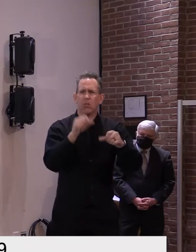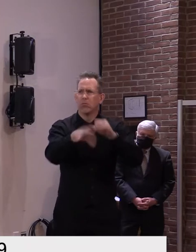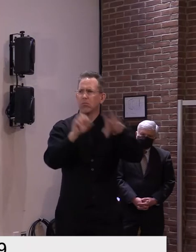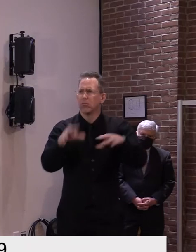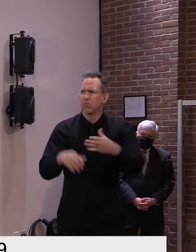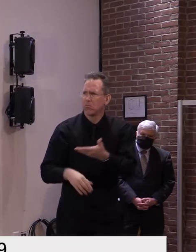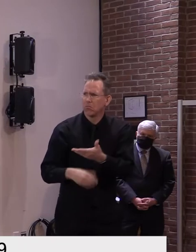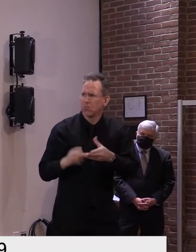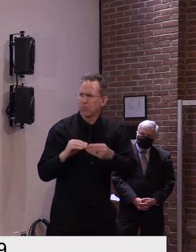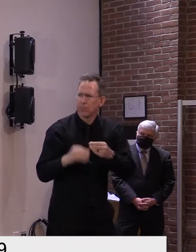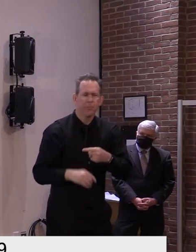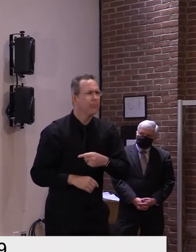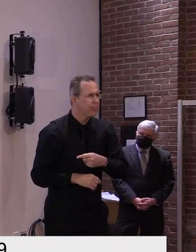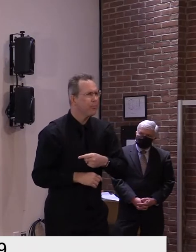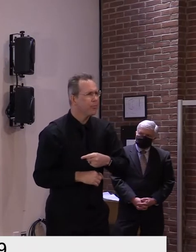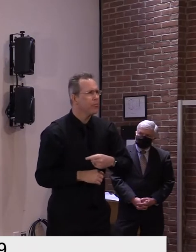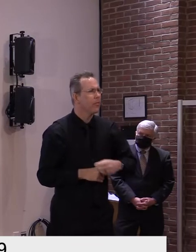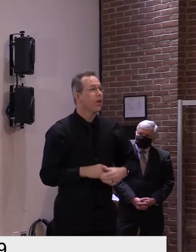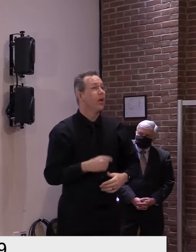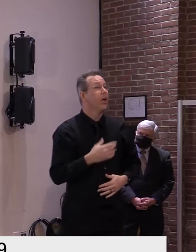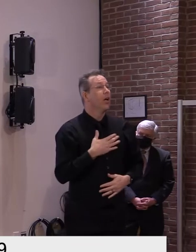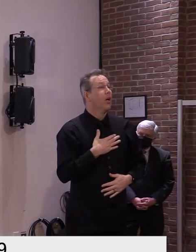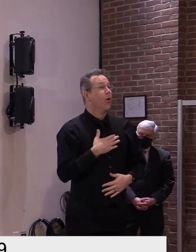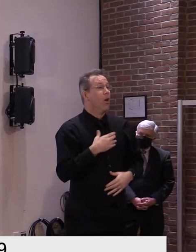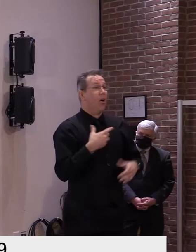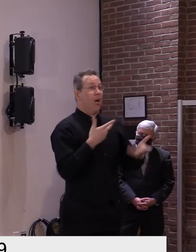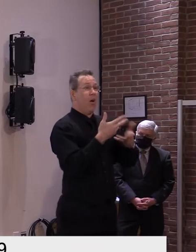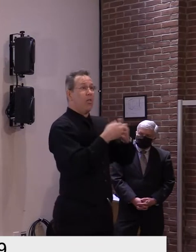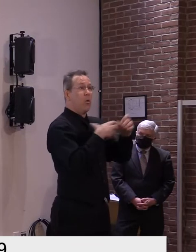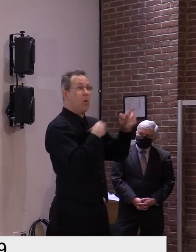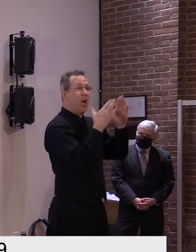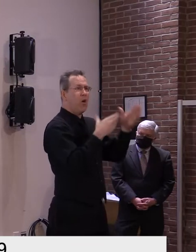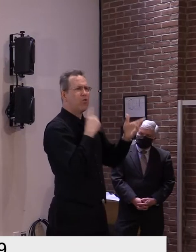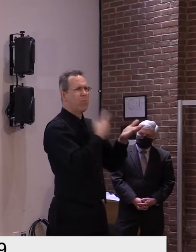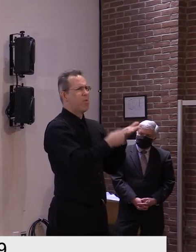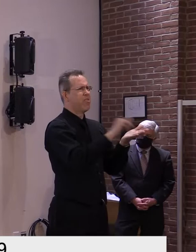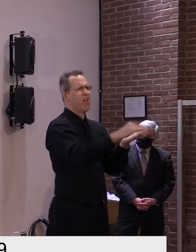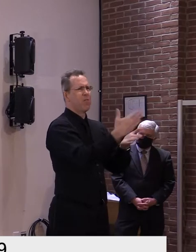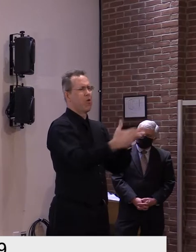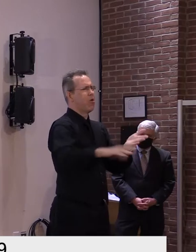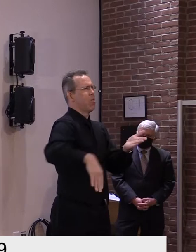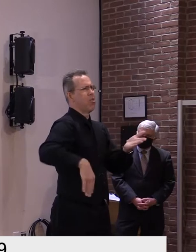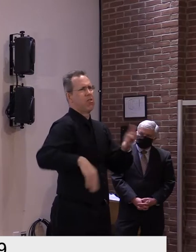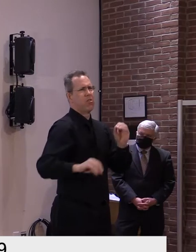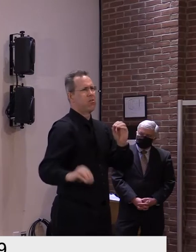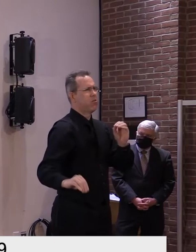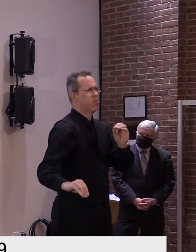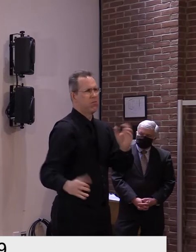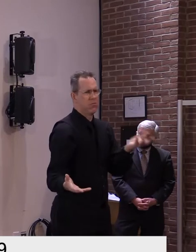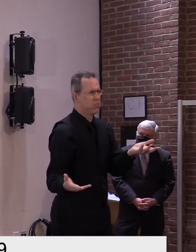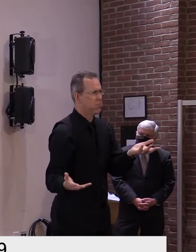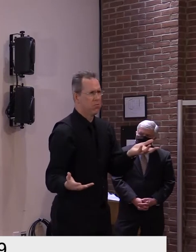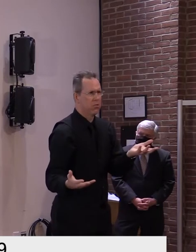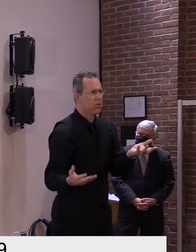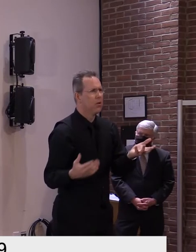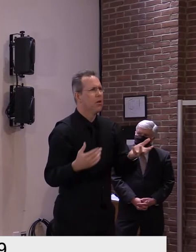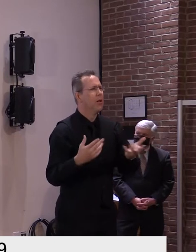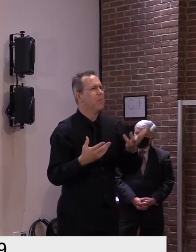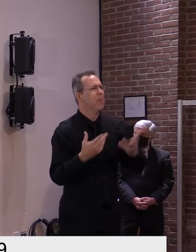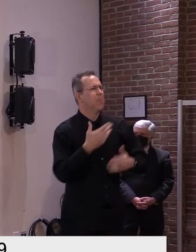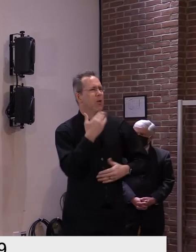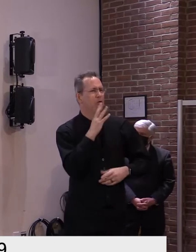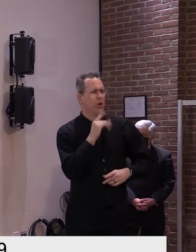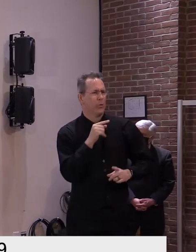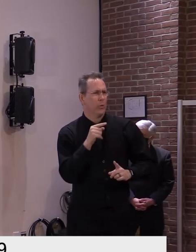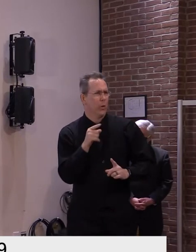House. And it might be a better question for Dr. Levine. In some respects, as we've learned, it's almost too late when